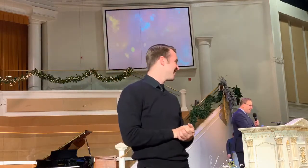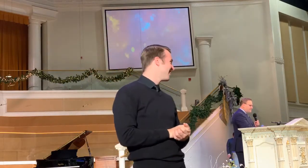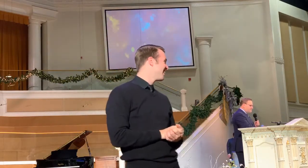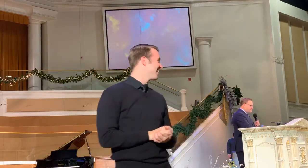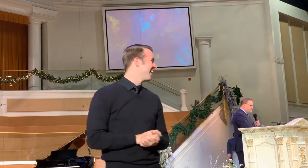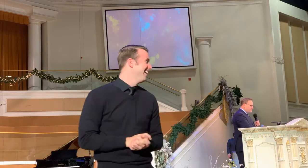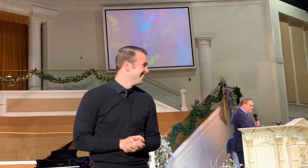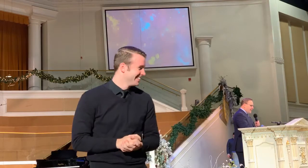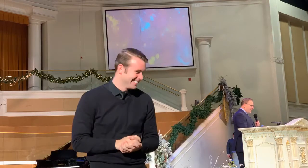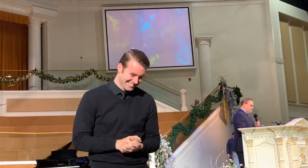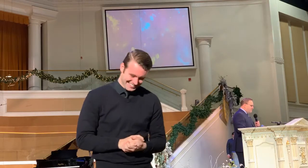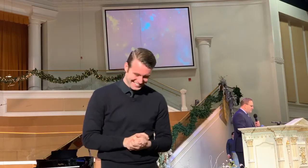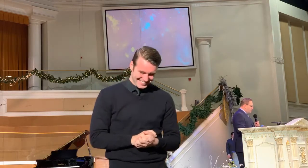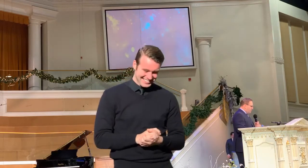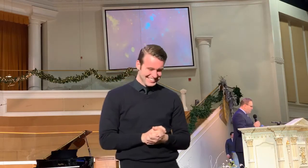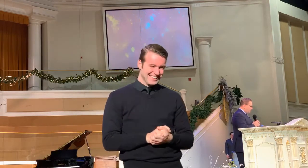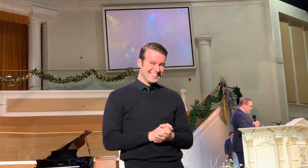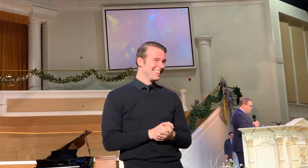Amen.